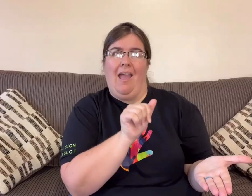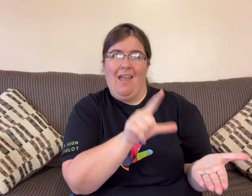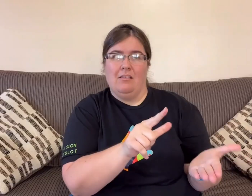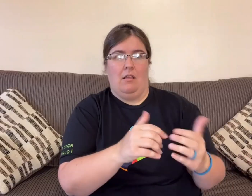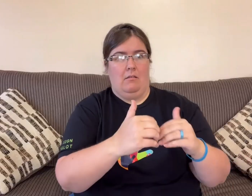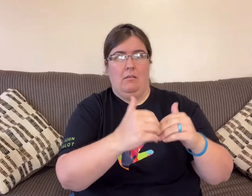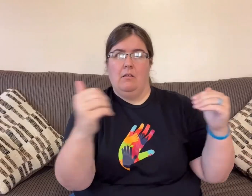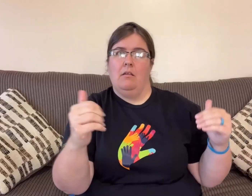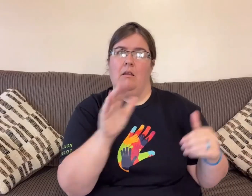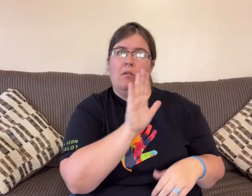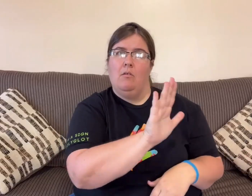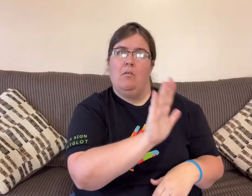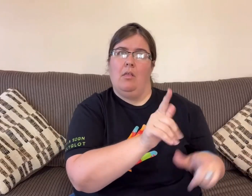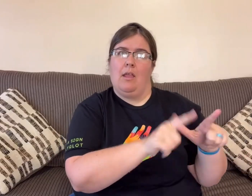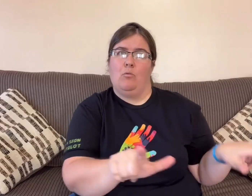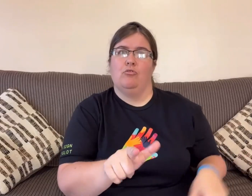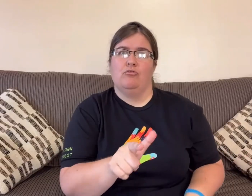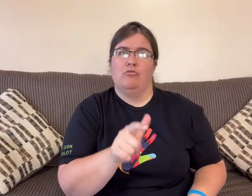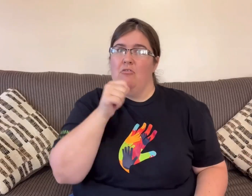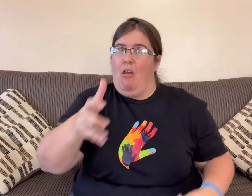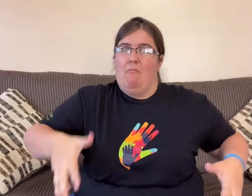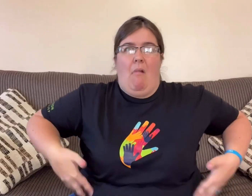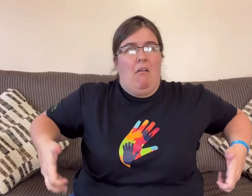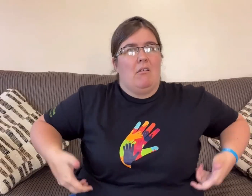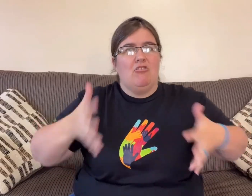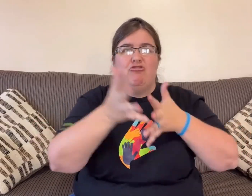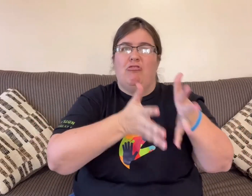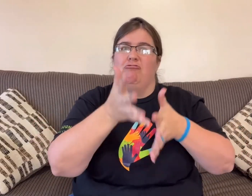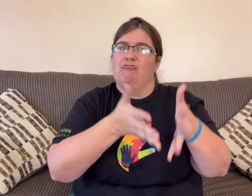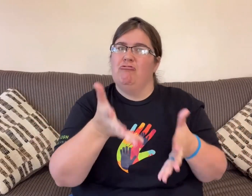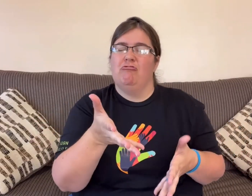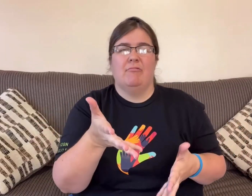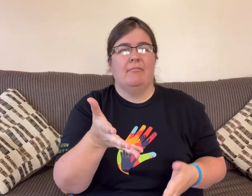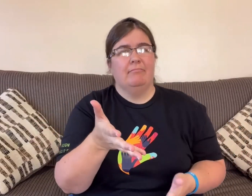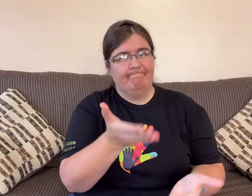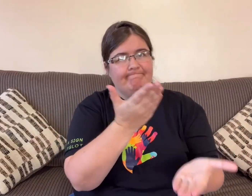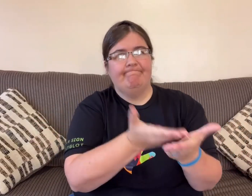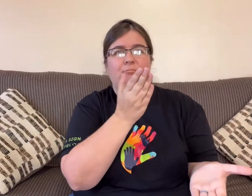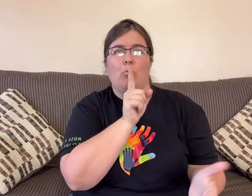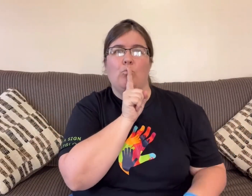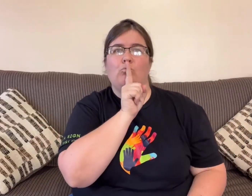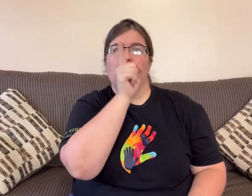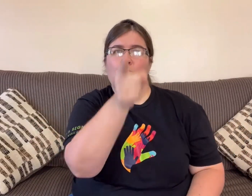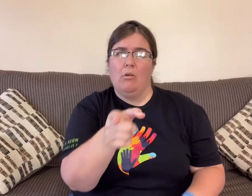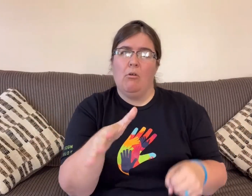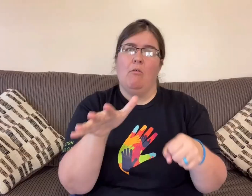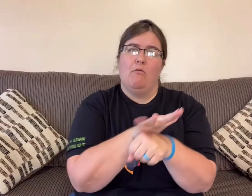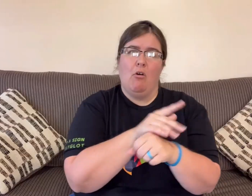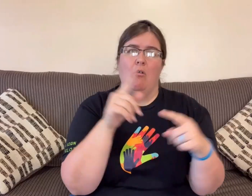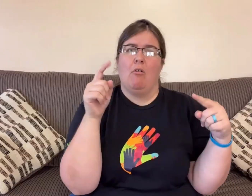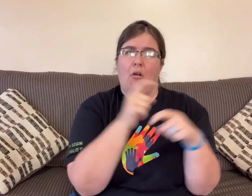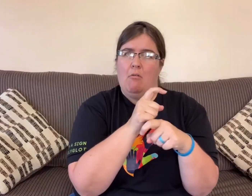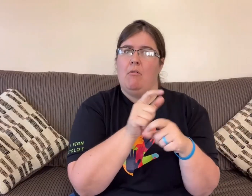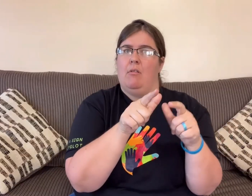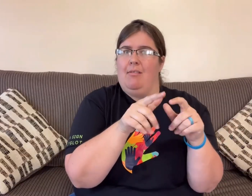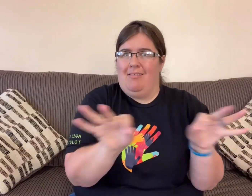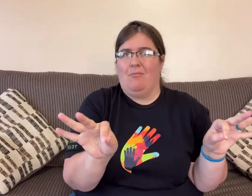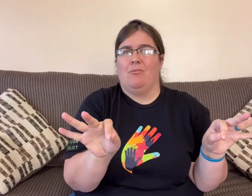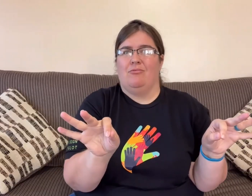show that ASL is its own separate language. It's not monkey gestures, as was too often believed. It was proof that it was a real, full,